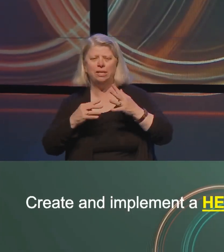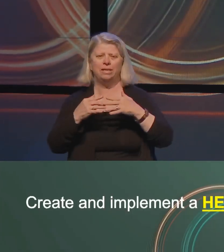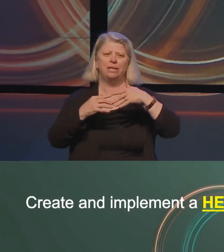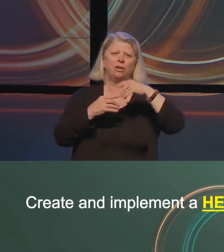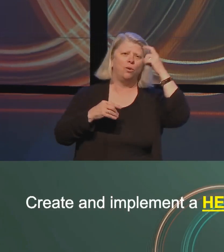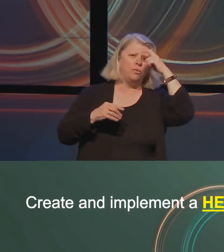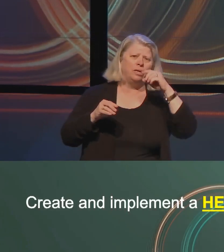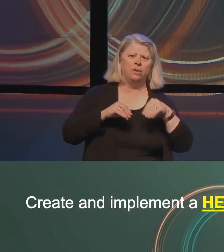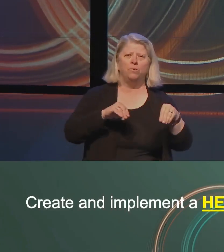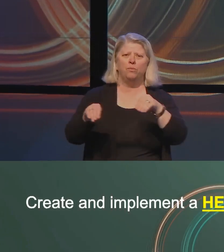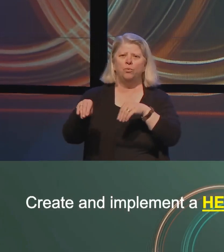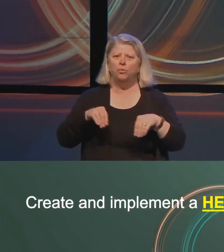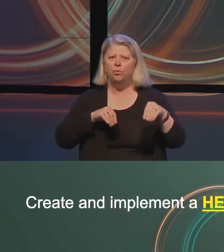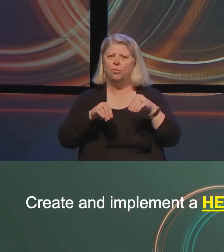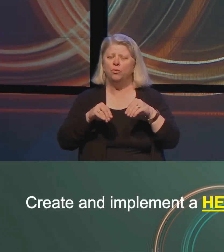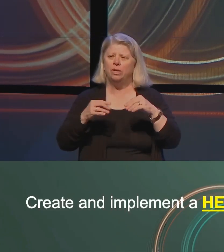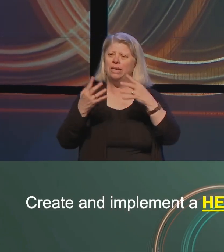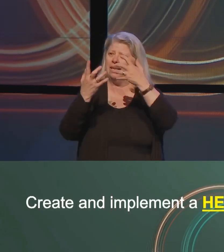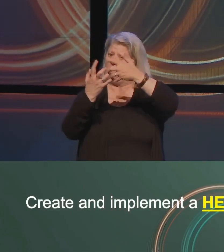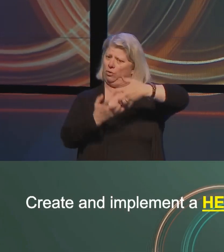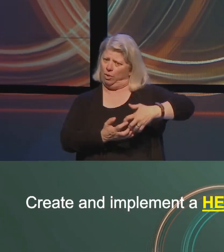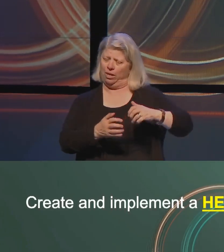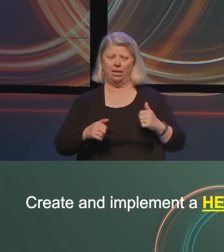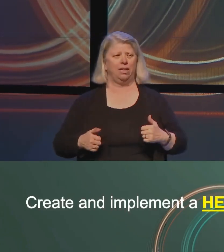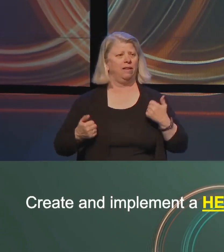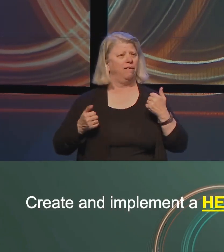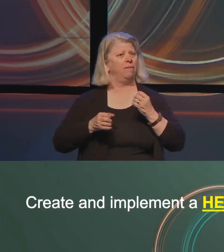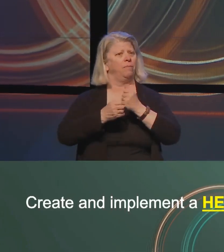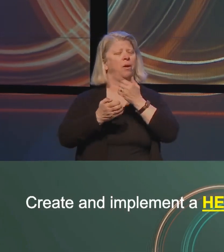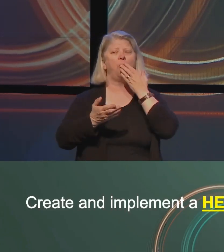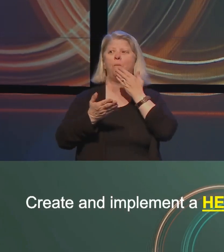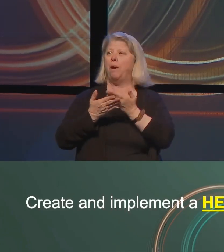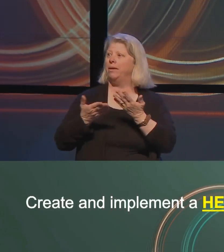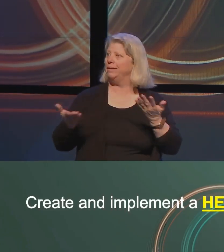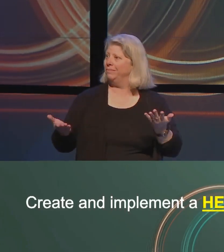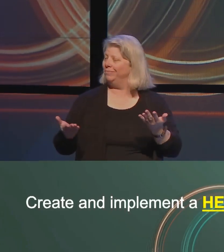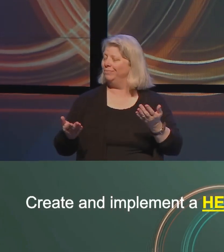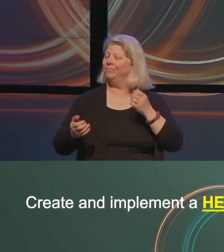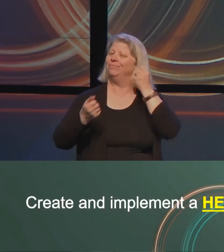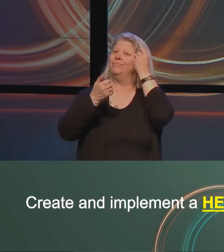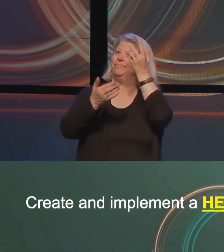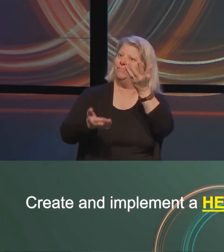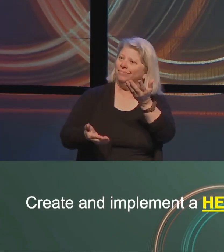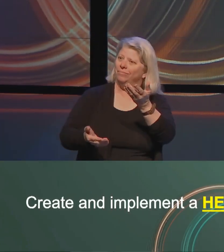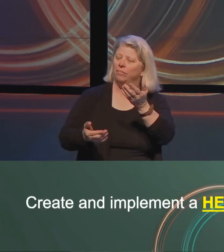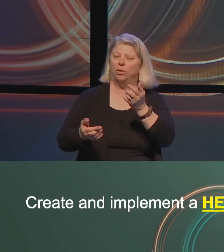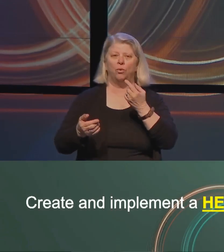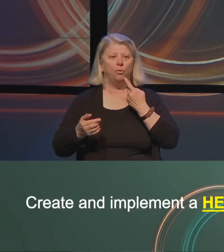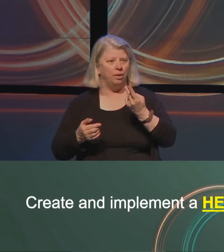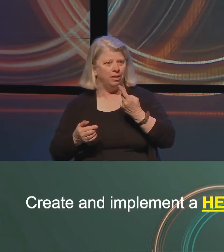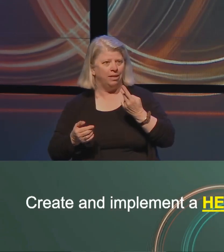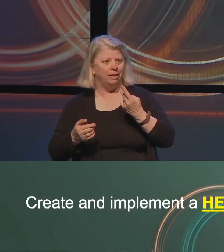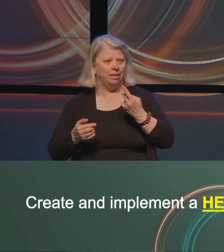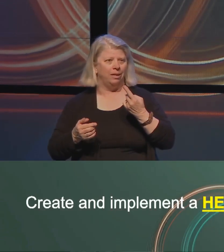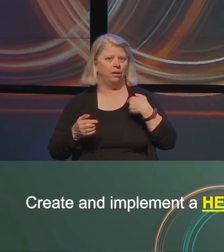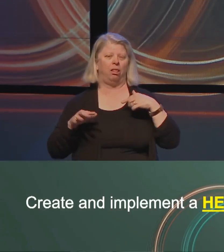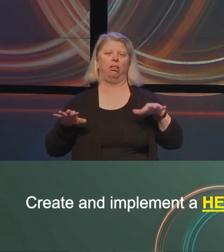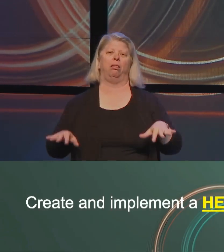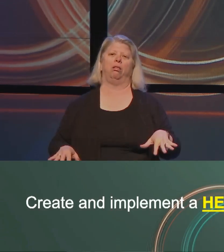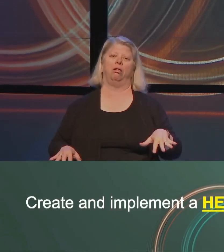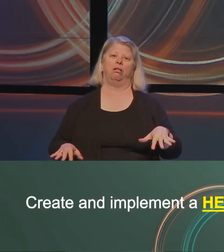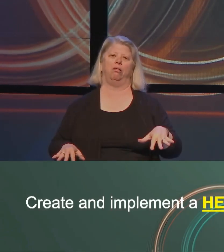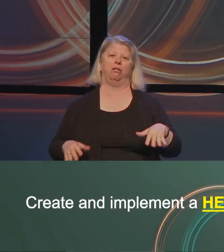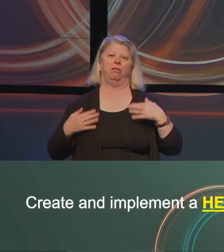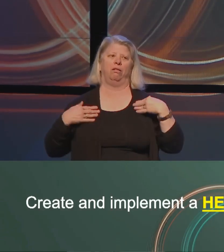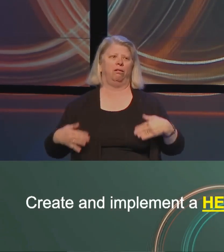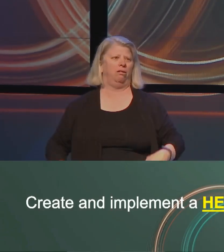wisdom of movement integrated into life produce wellness? Because here's the thing, you and I are sedentary